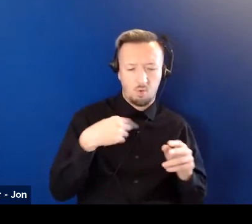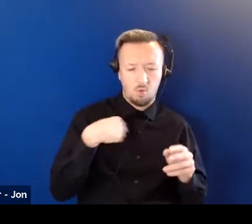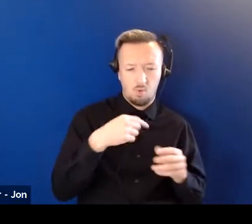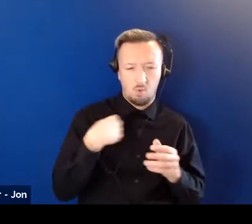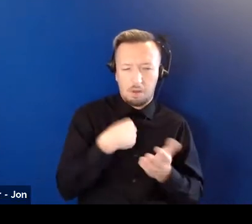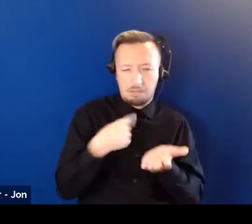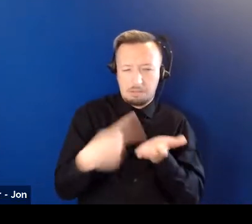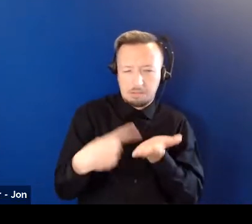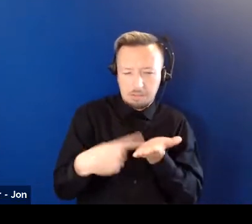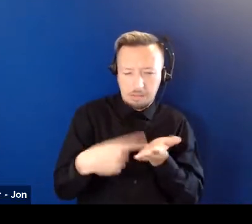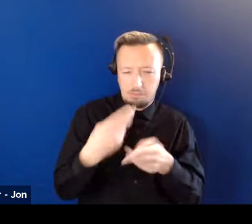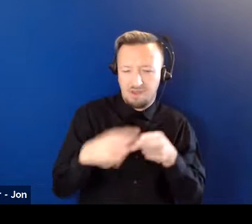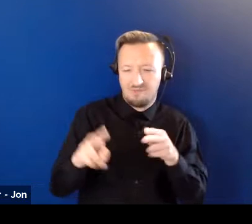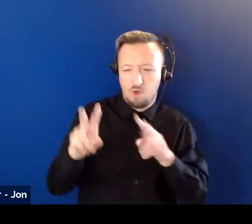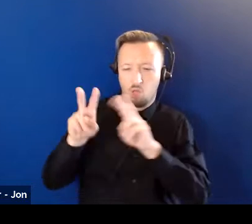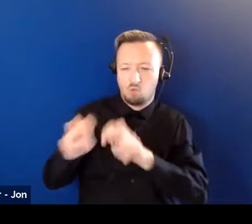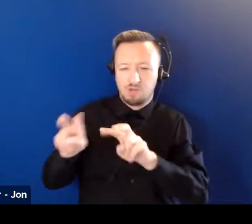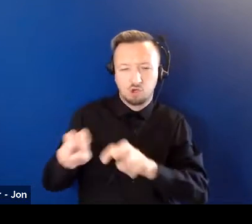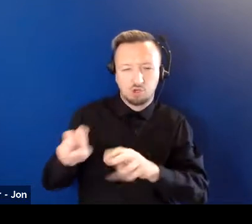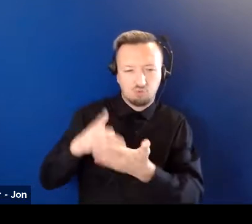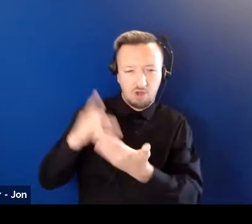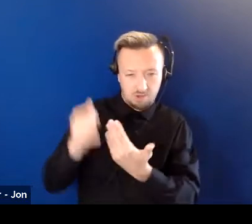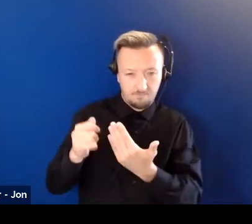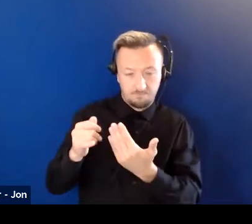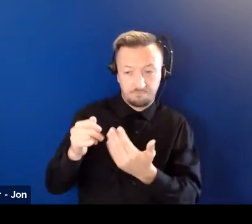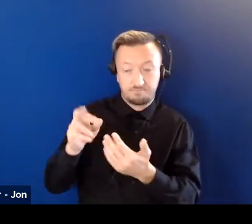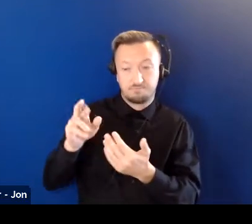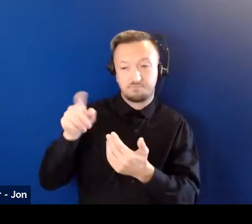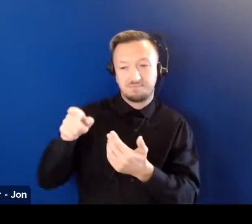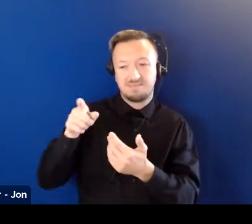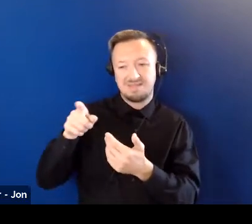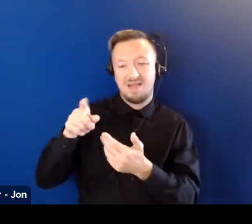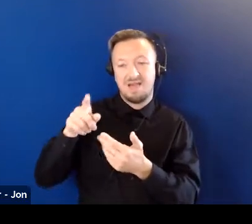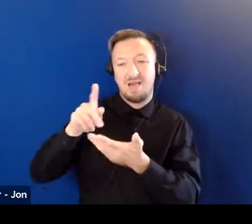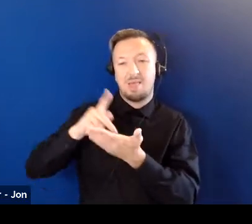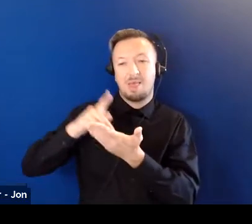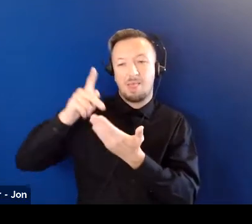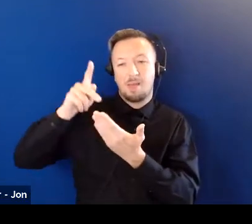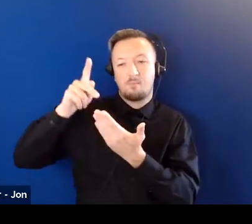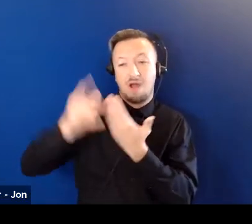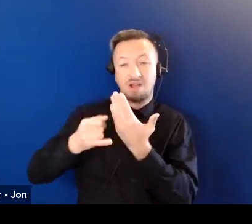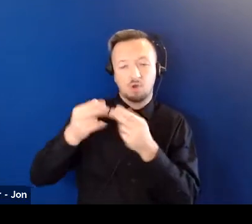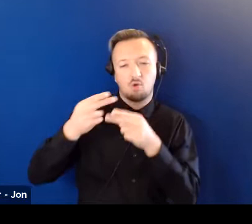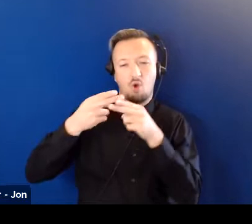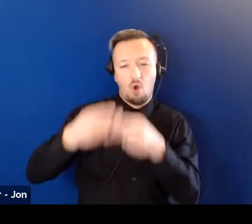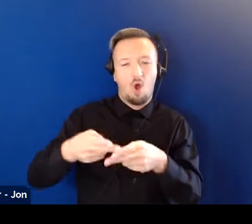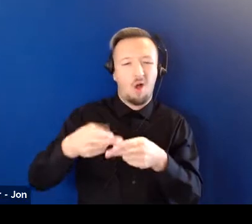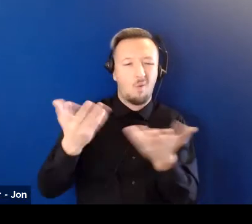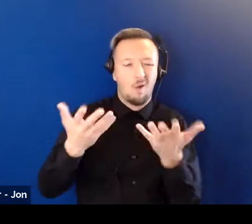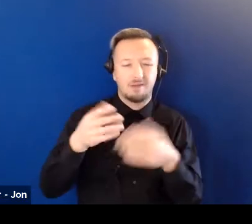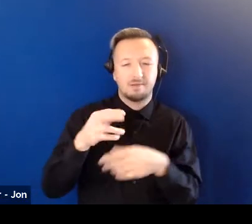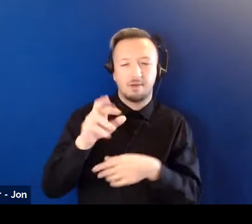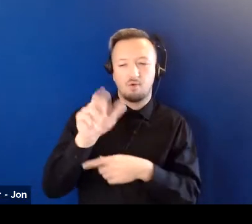project. At the very beginning, we talked about the project being a random assignment design project. So what that